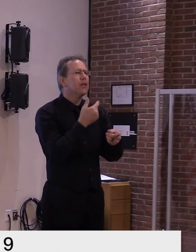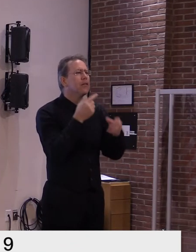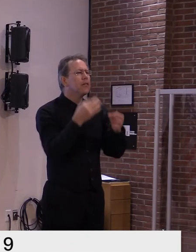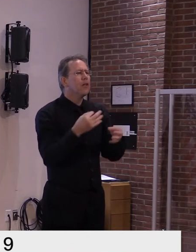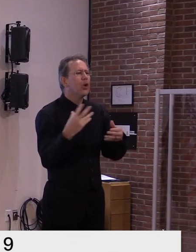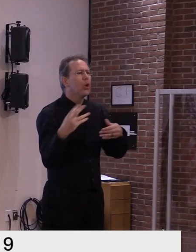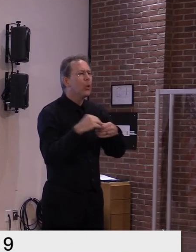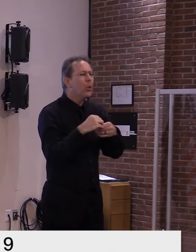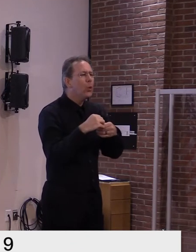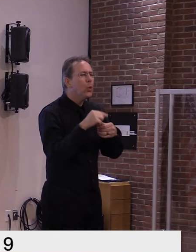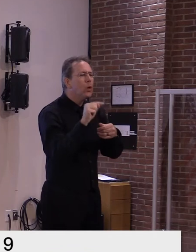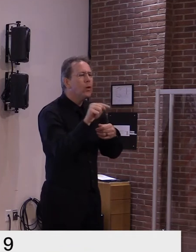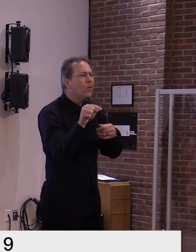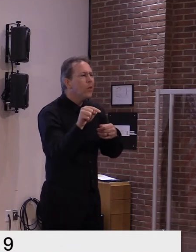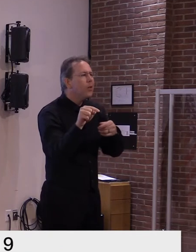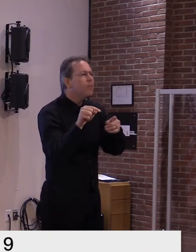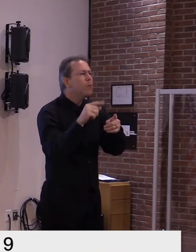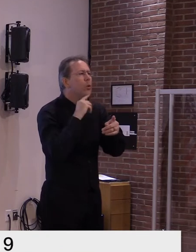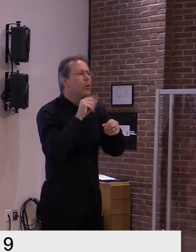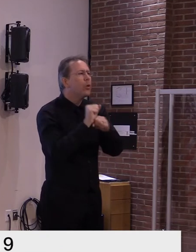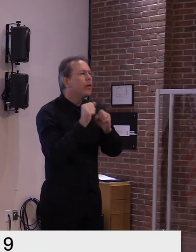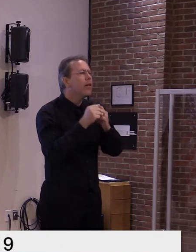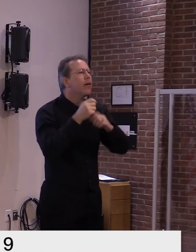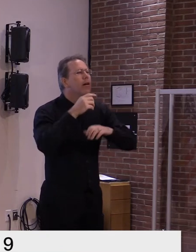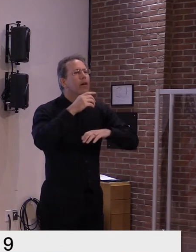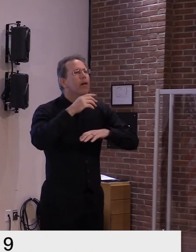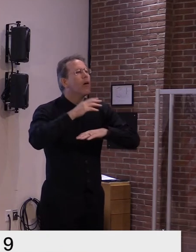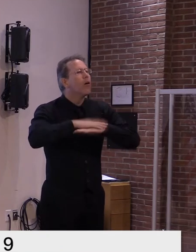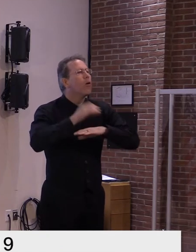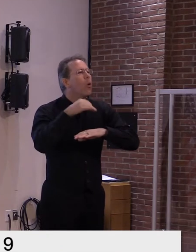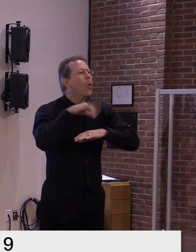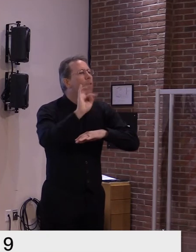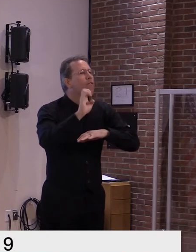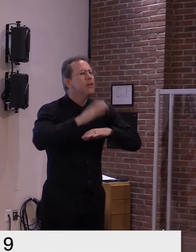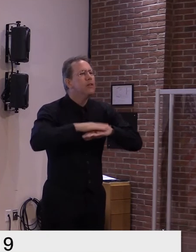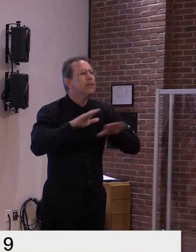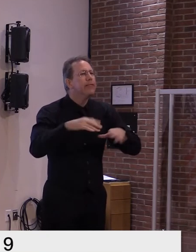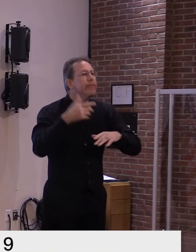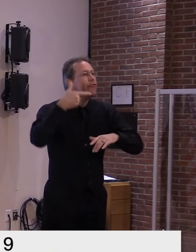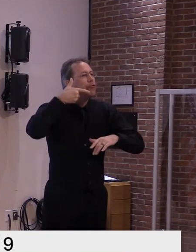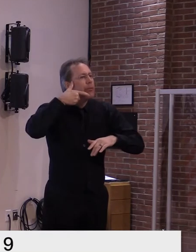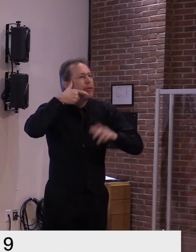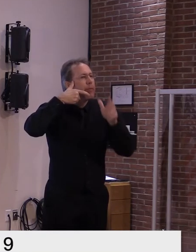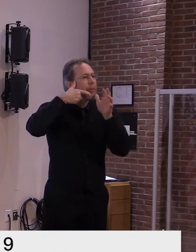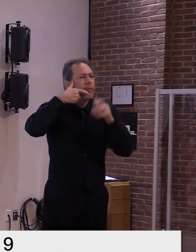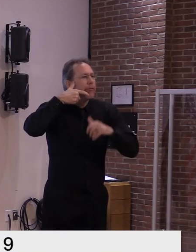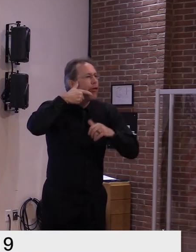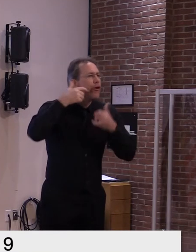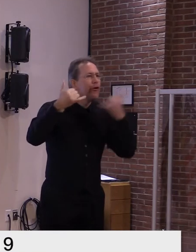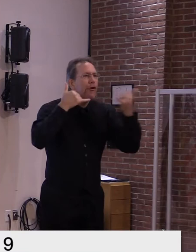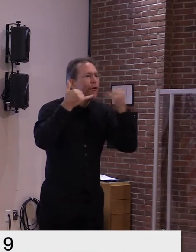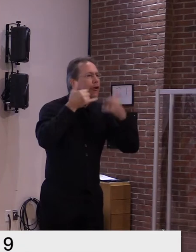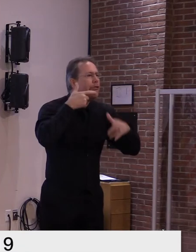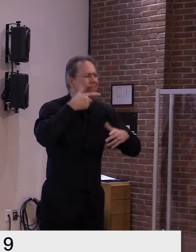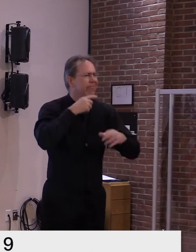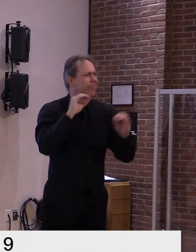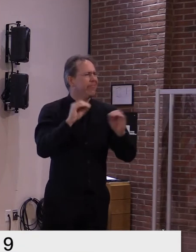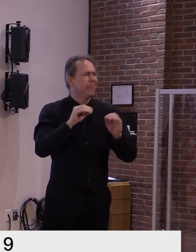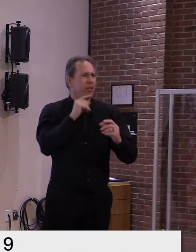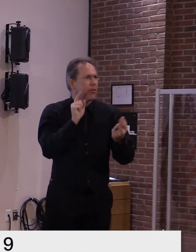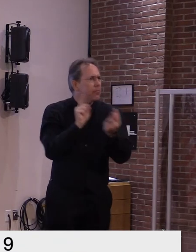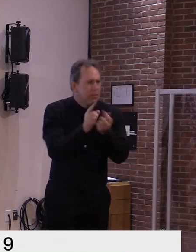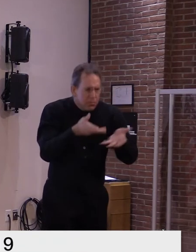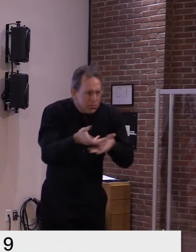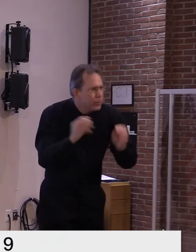as people that are at desk or clerks or administrative leadership into this. So once we realized